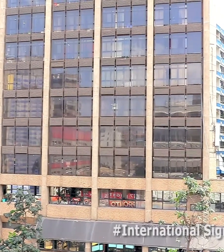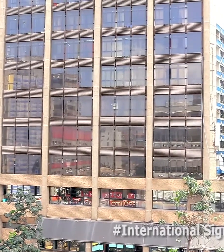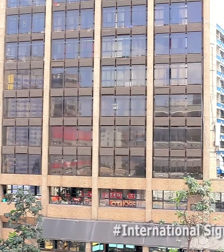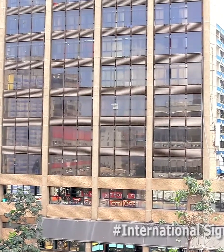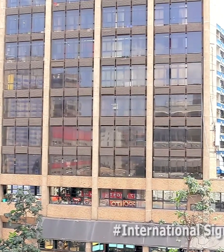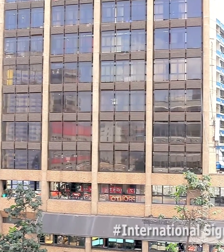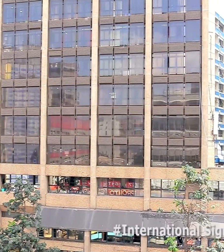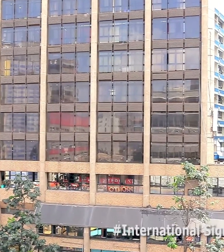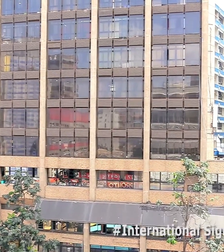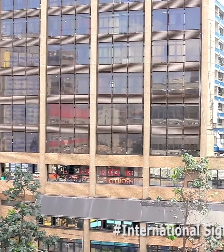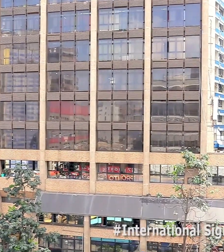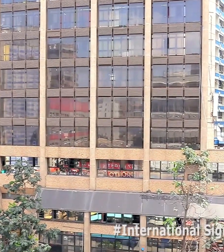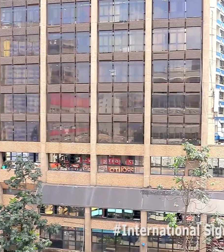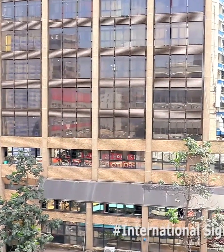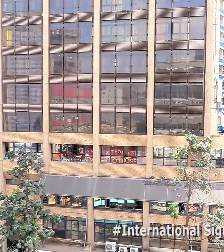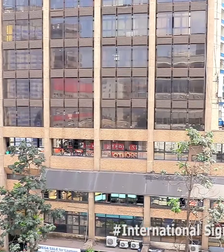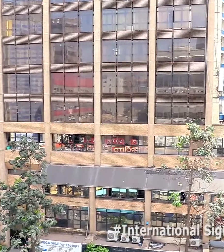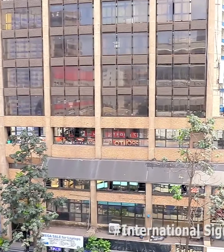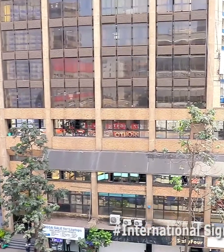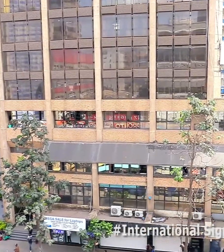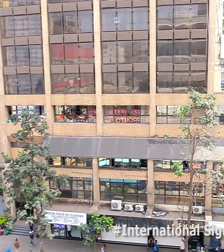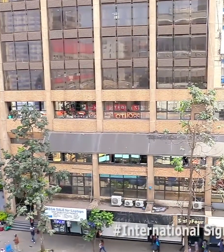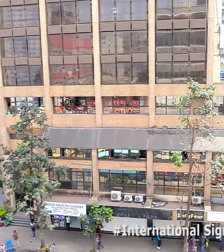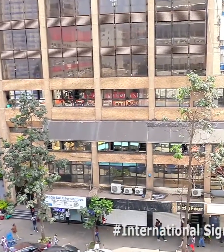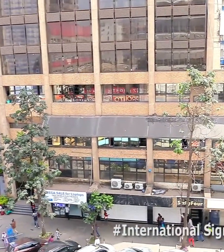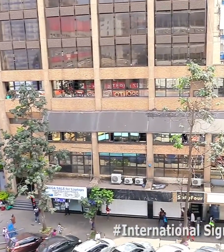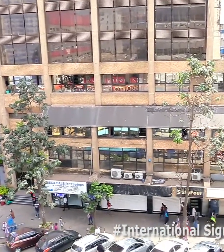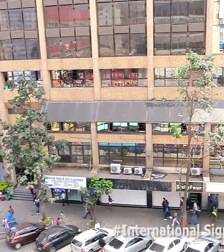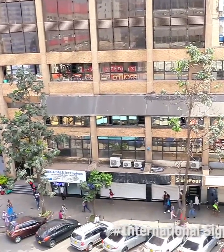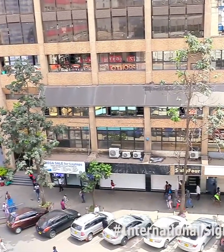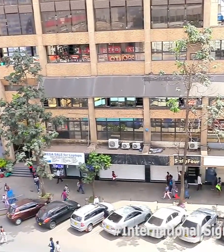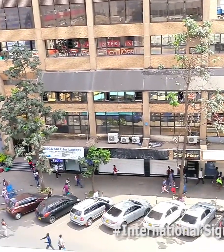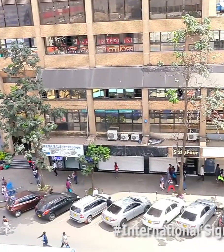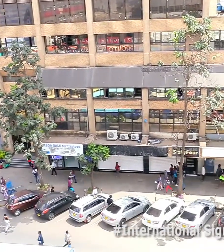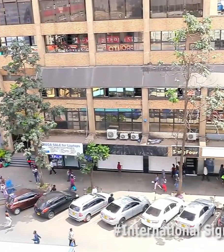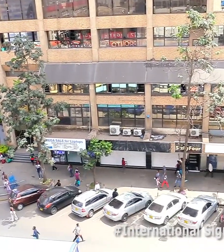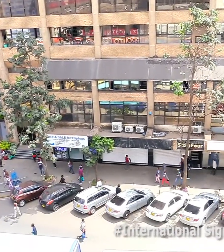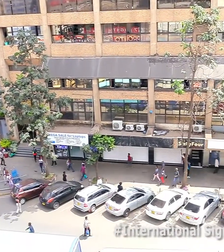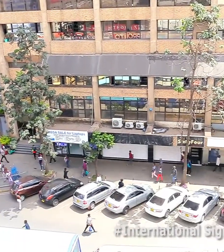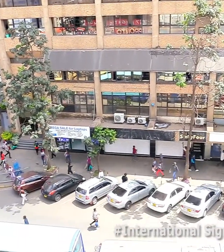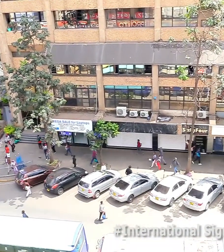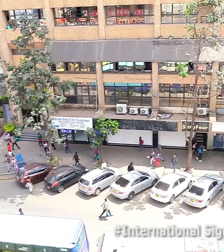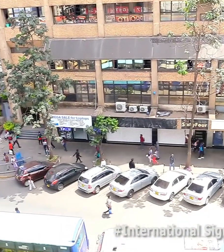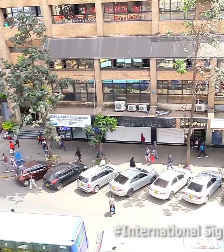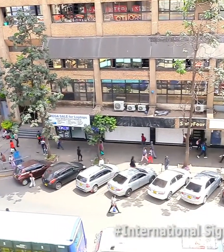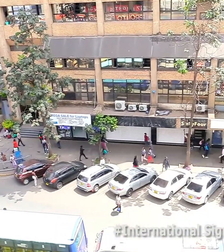Nations in 2018 declared 23rd September as Sign Language Day to commemorate the date that the World Federation of the Deaf